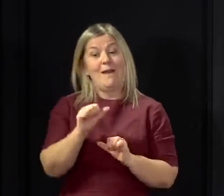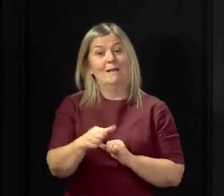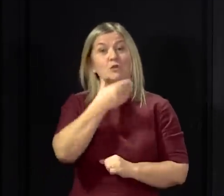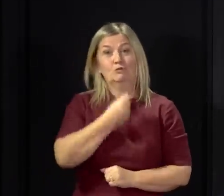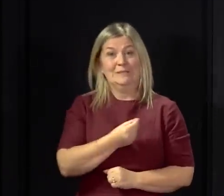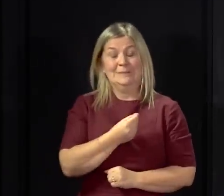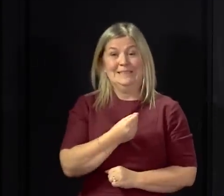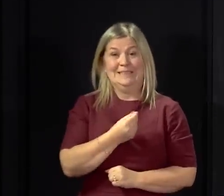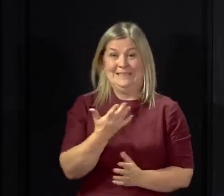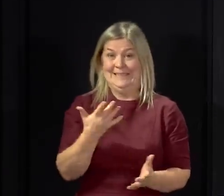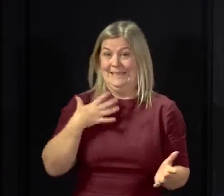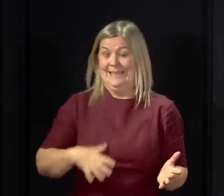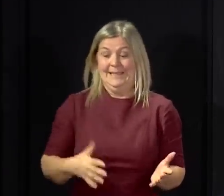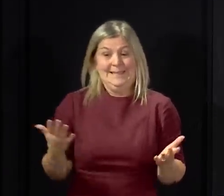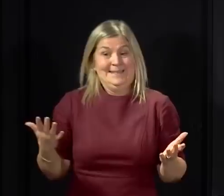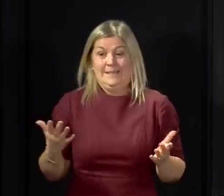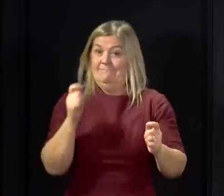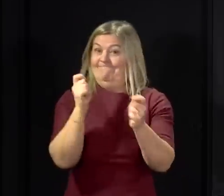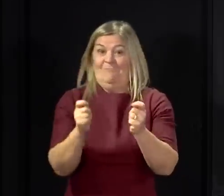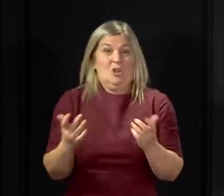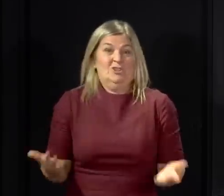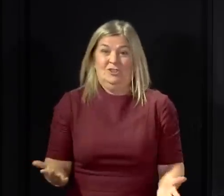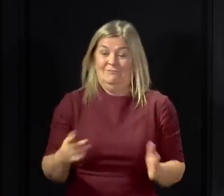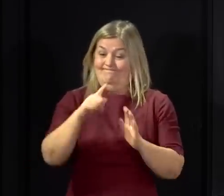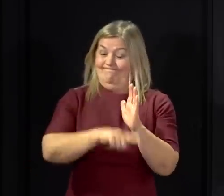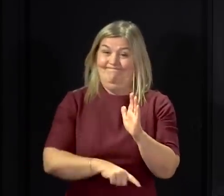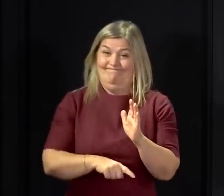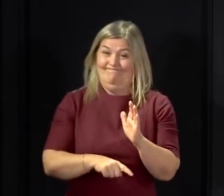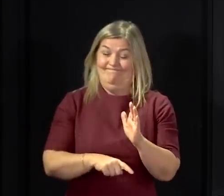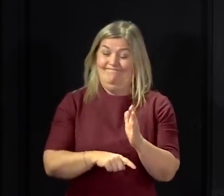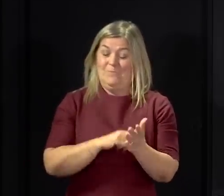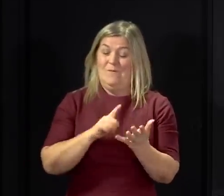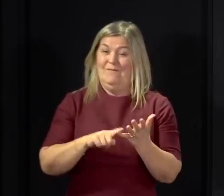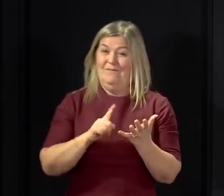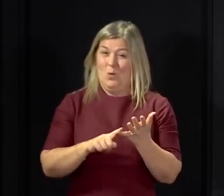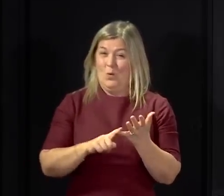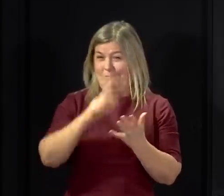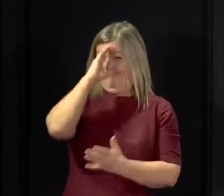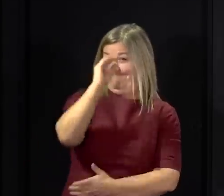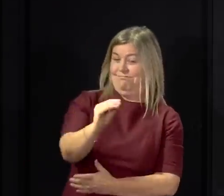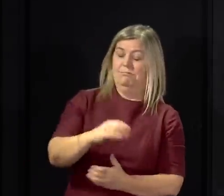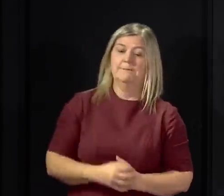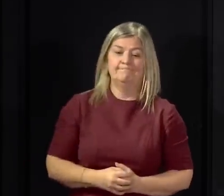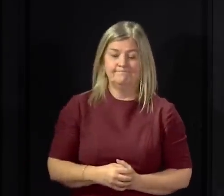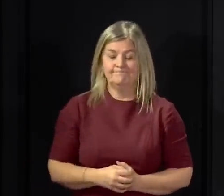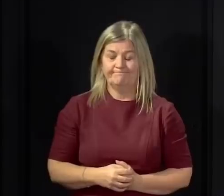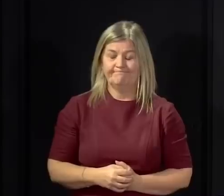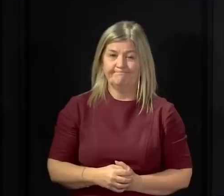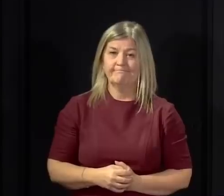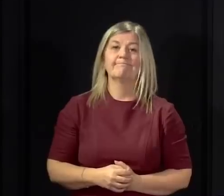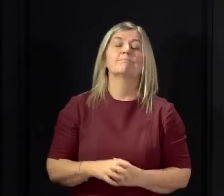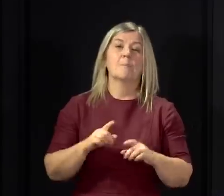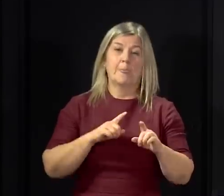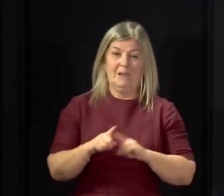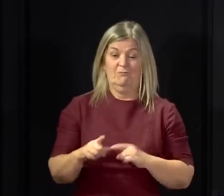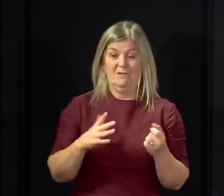strain, we also need to make some changes, and this is my 4th point today. To limit as far as we can the risk